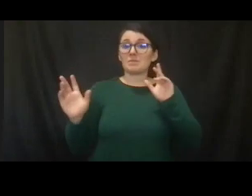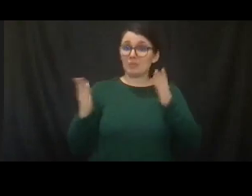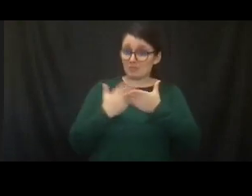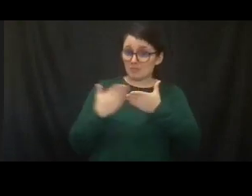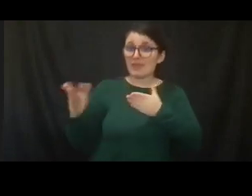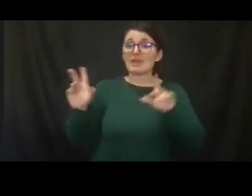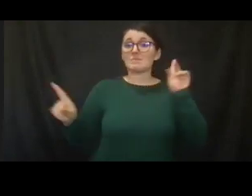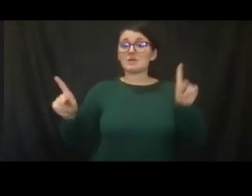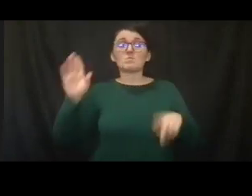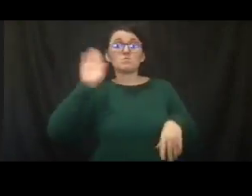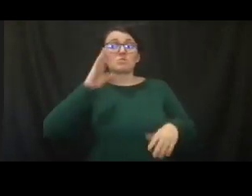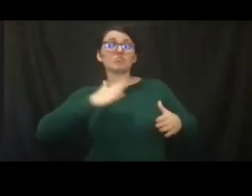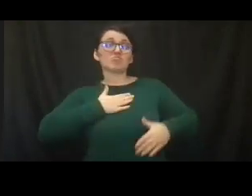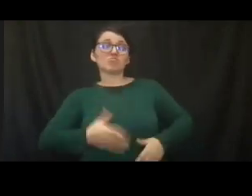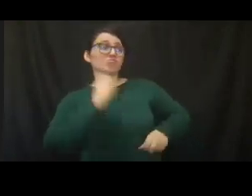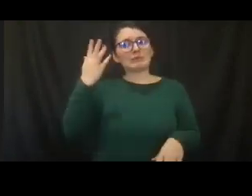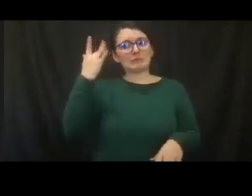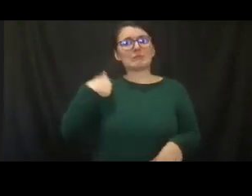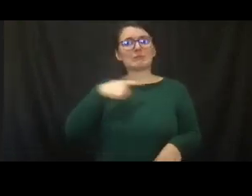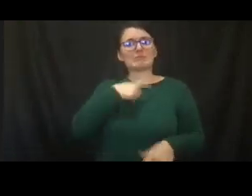put into their recycling bins.